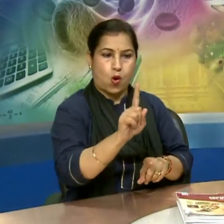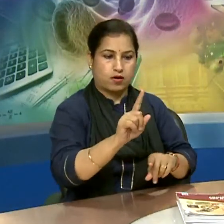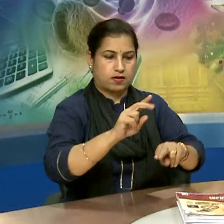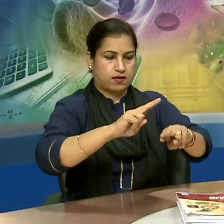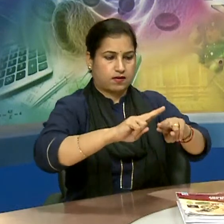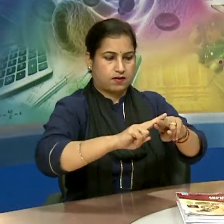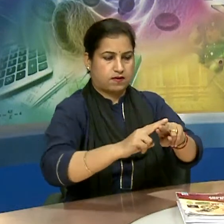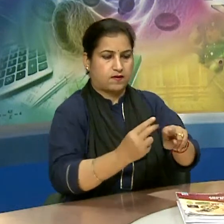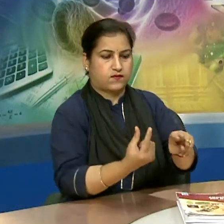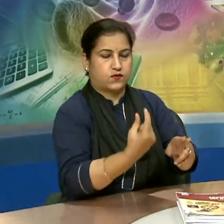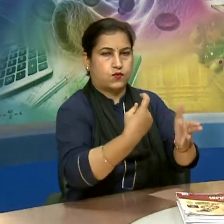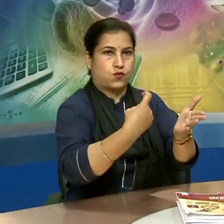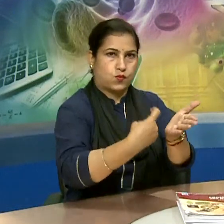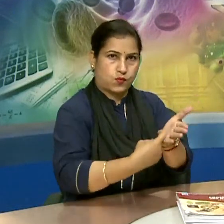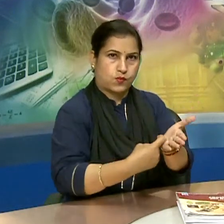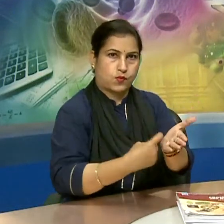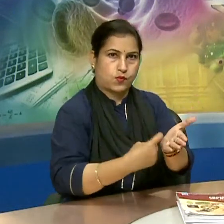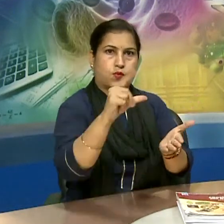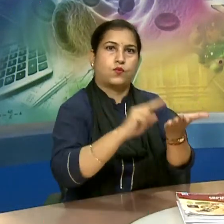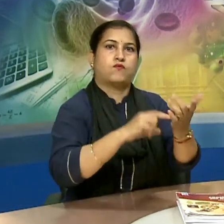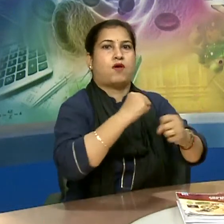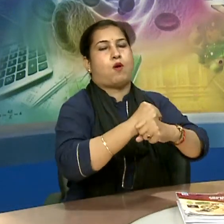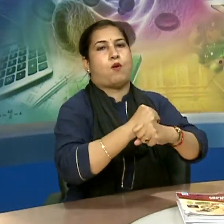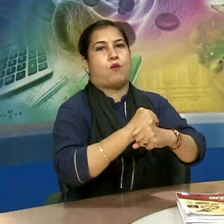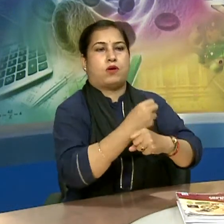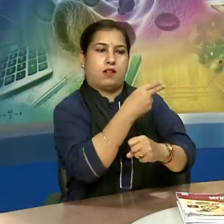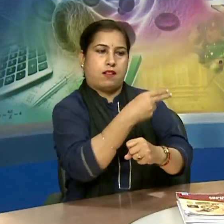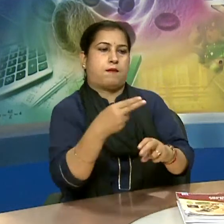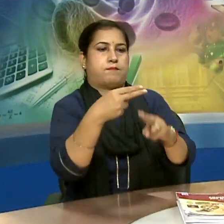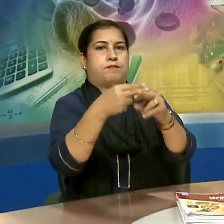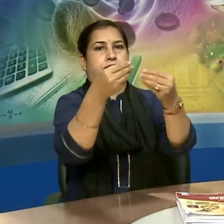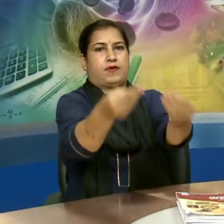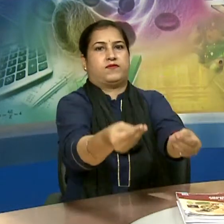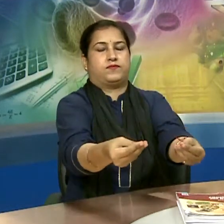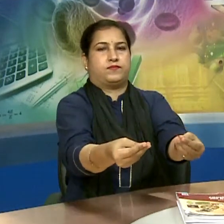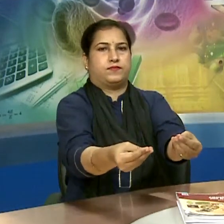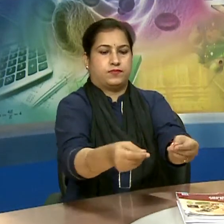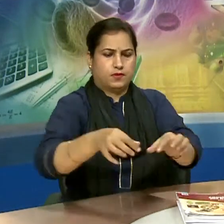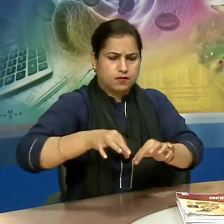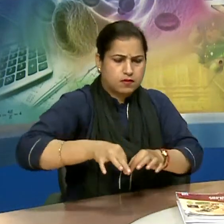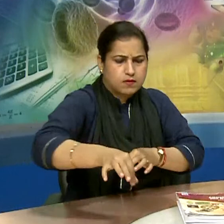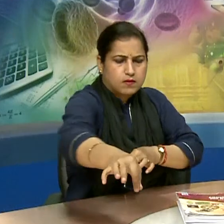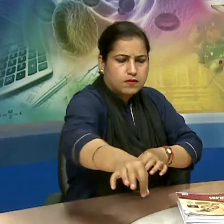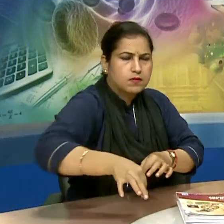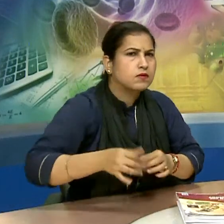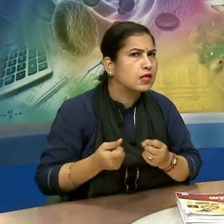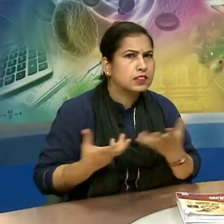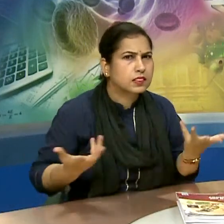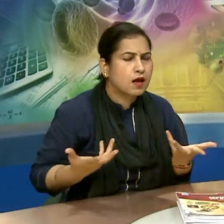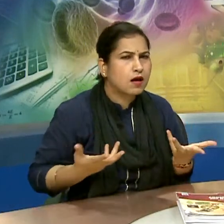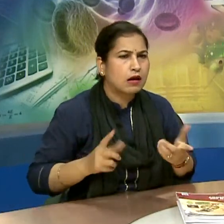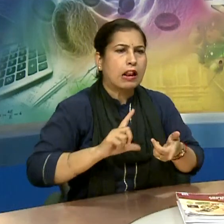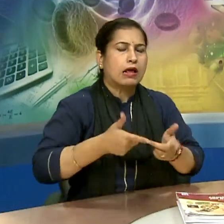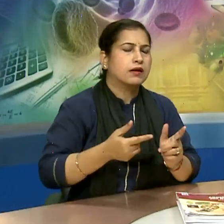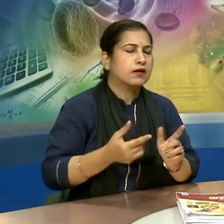without stopping to rest. It was found to be